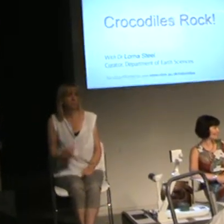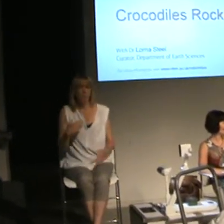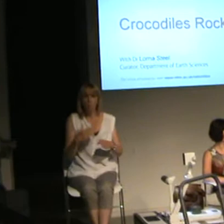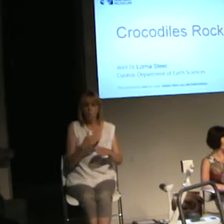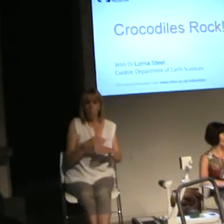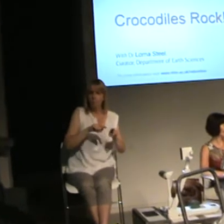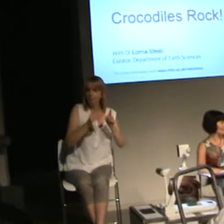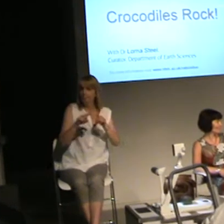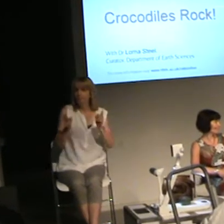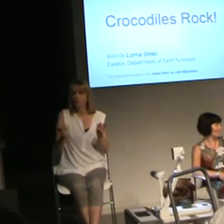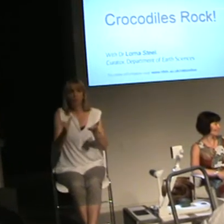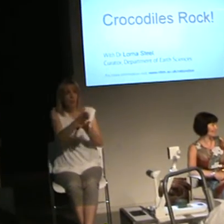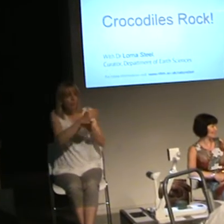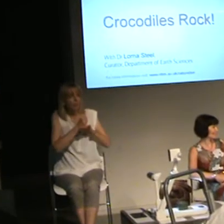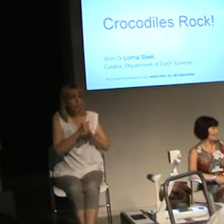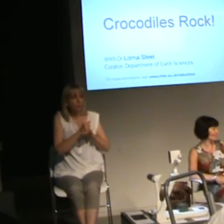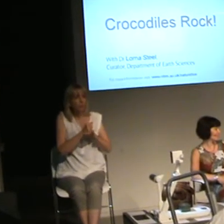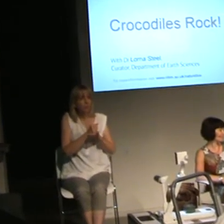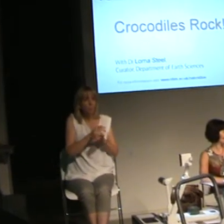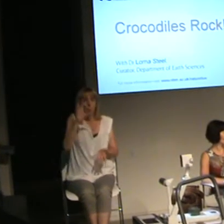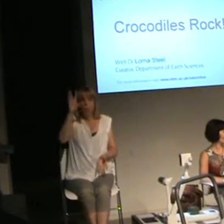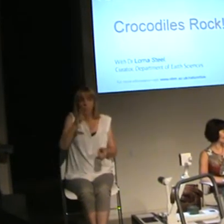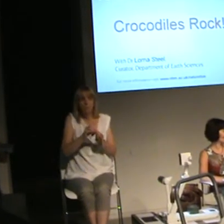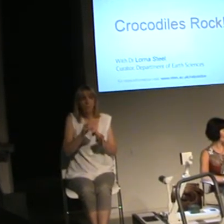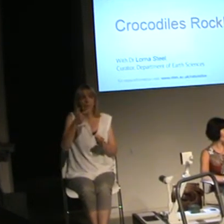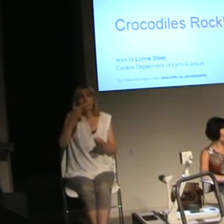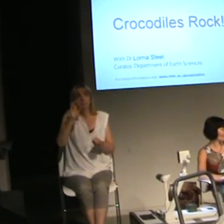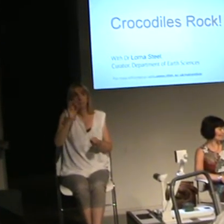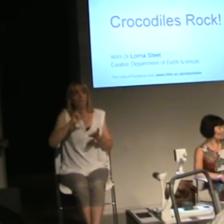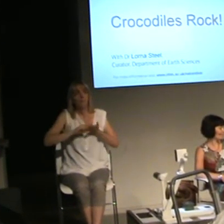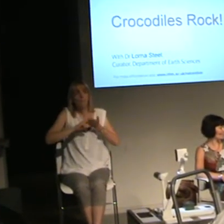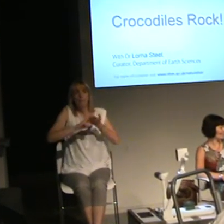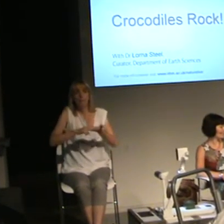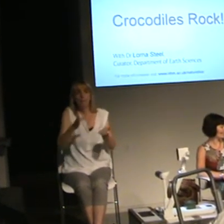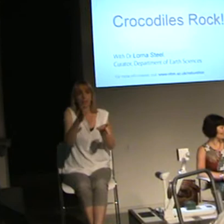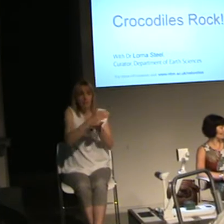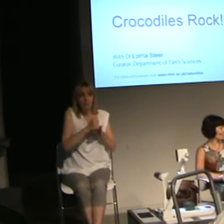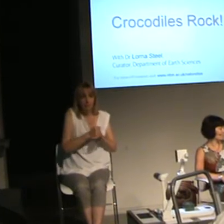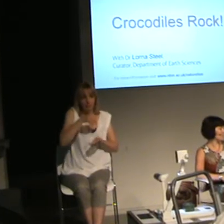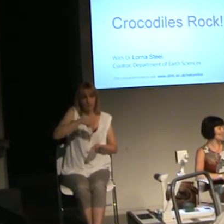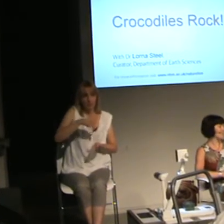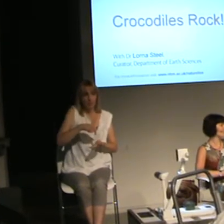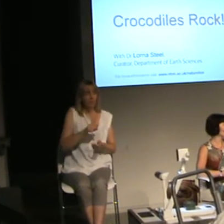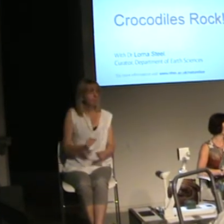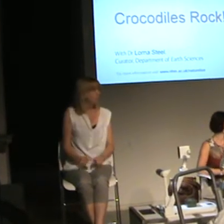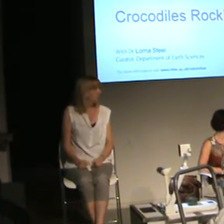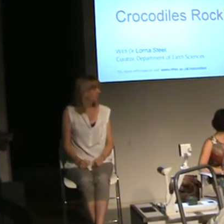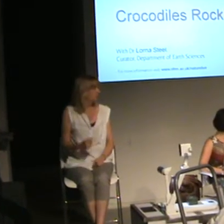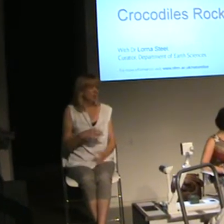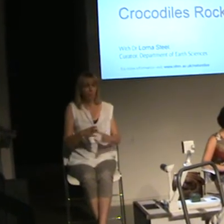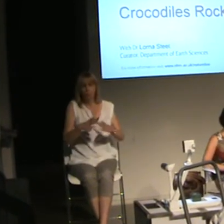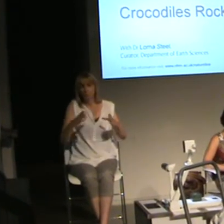with collections that are now 70 million specimens strong. An enormous collection, and we're a really